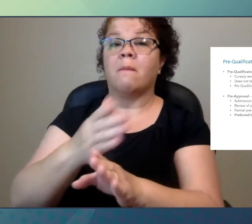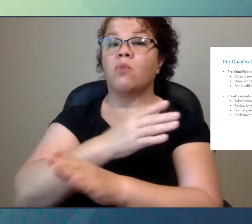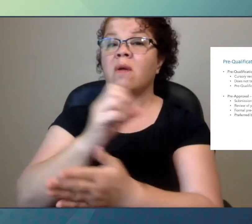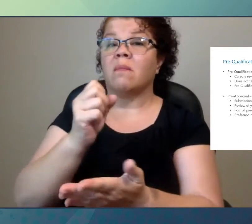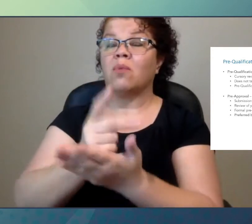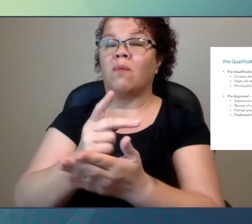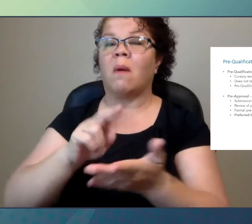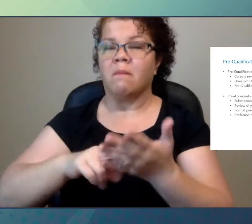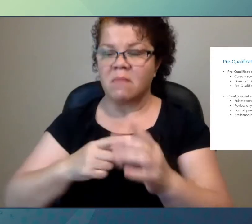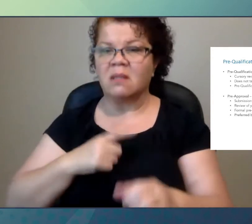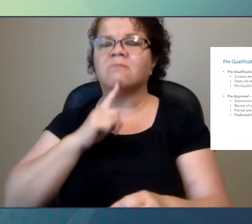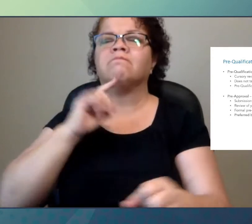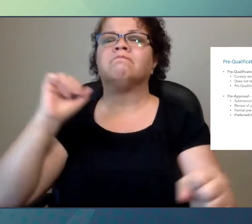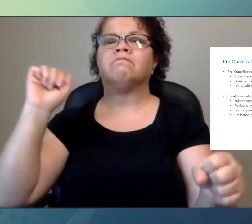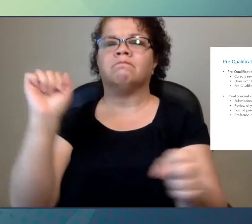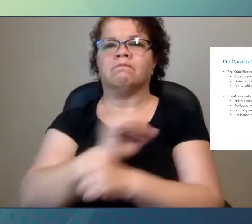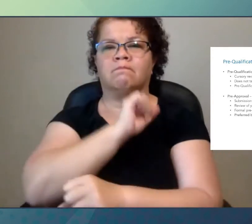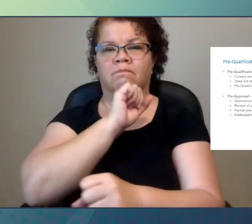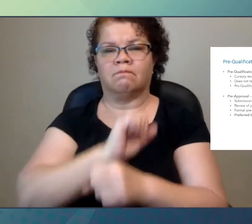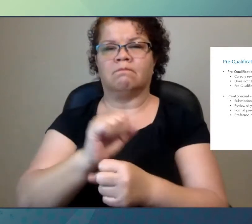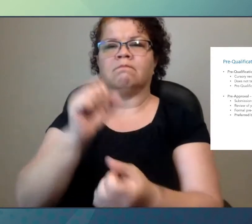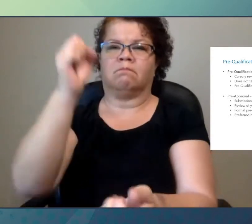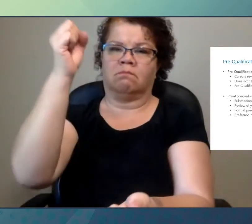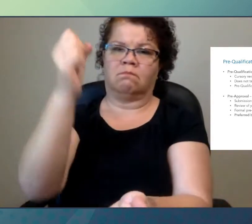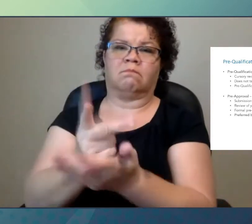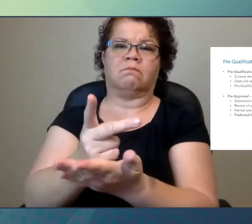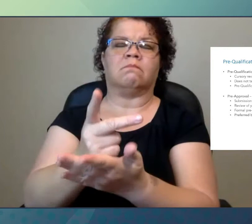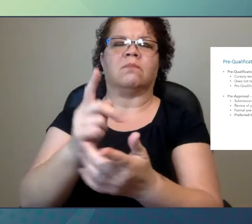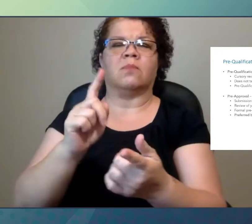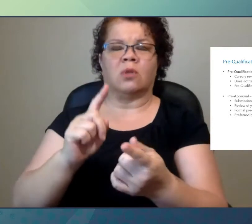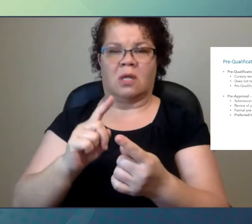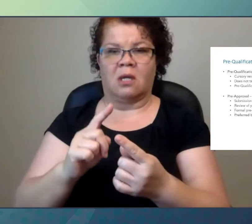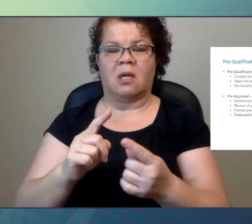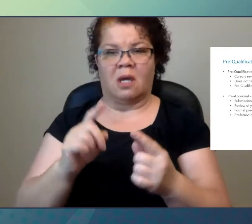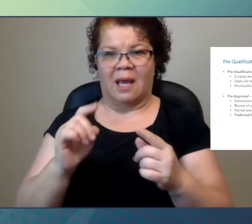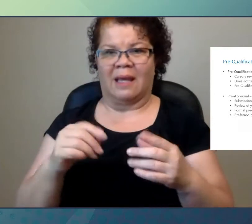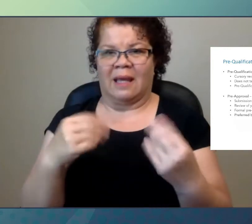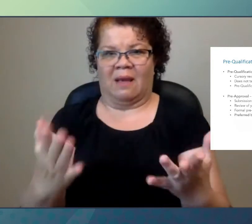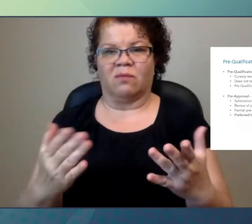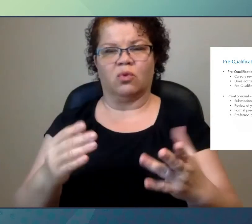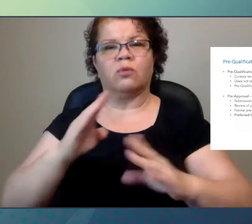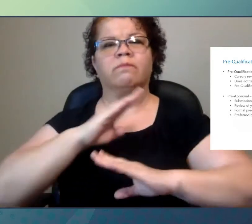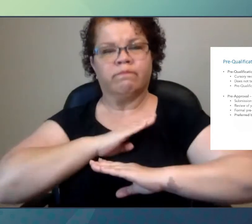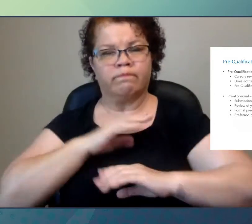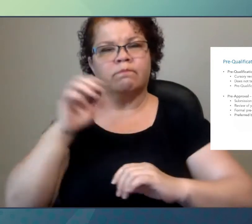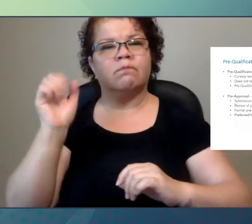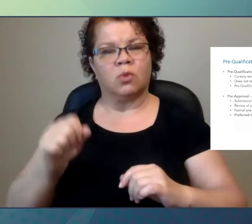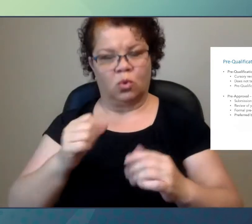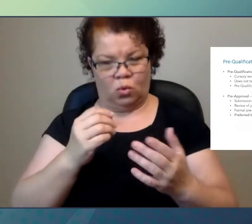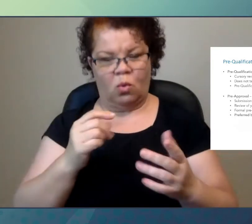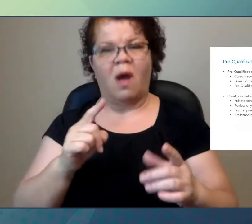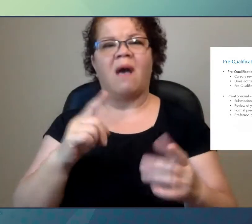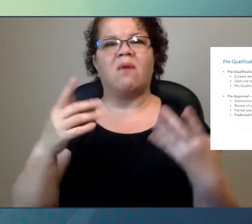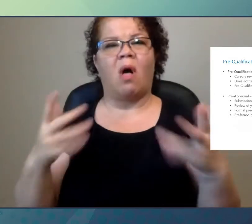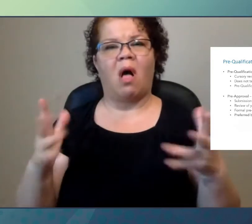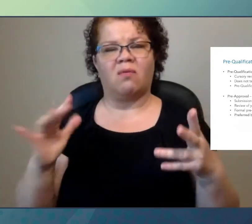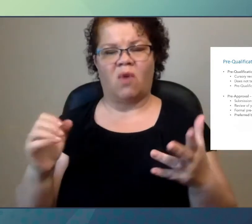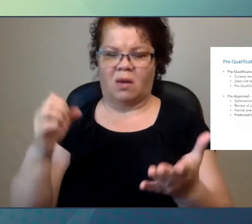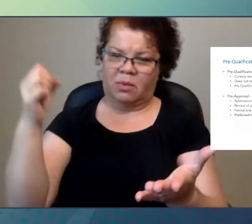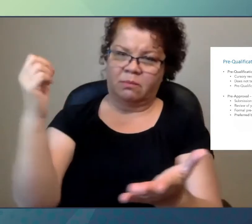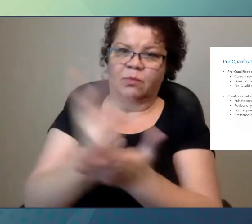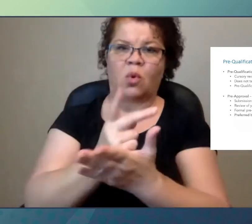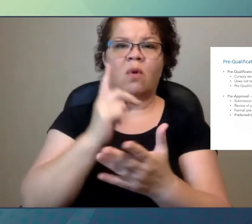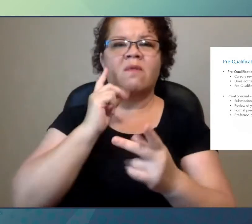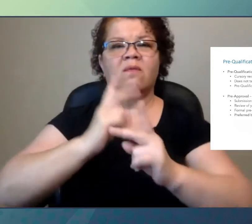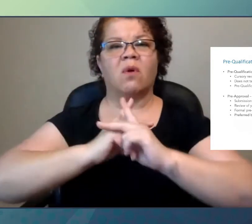need and the seller's assurance that you are going to qualify for the mortgage. You have been pre-approved